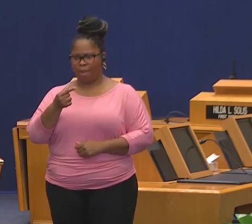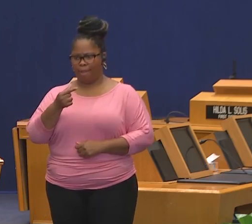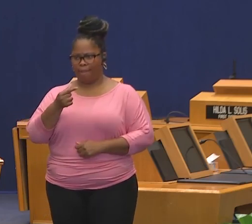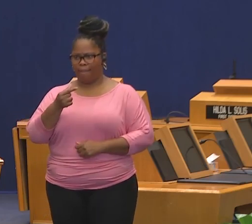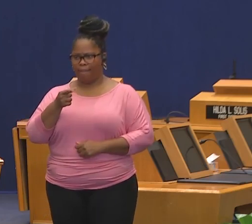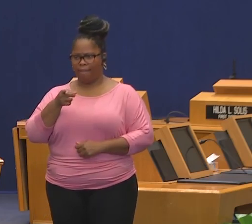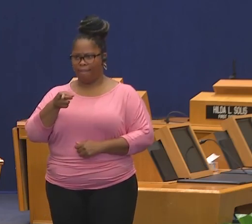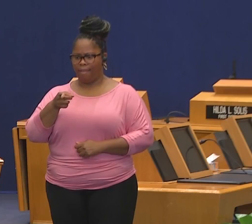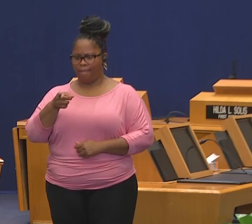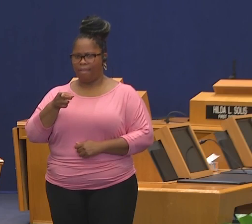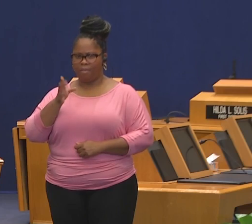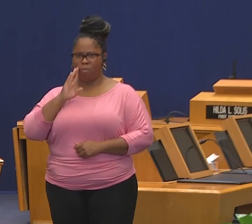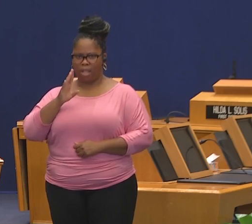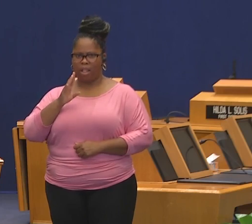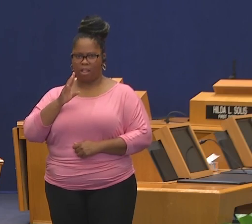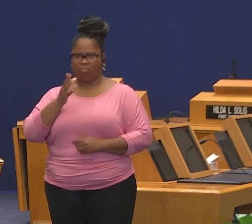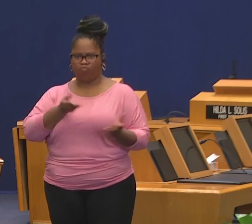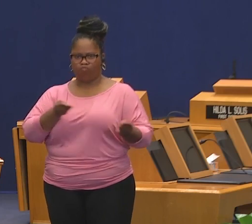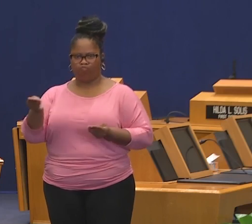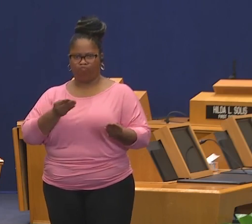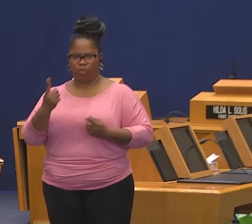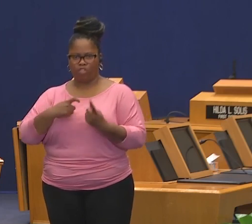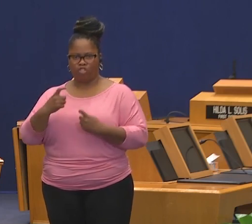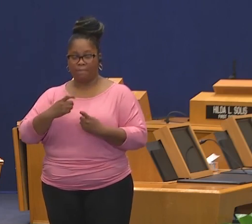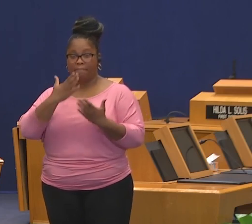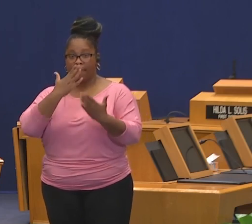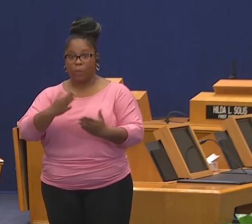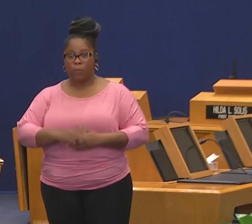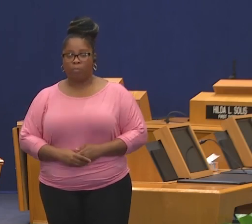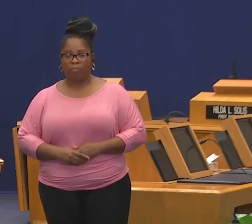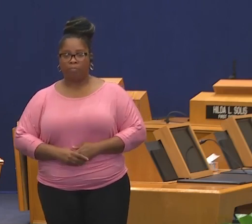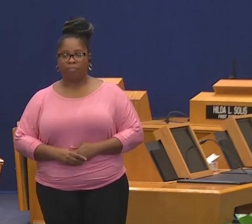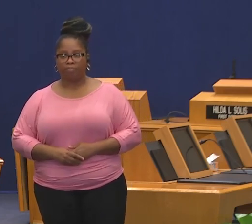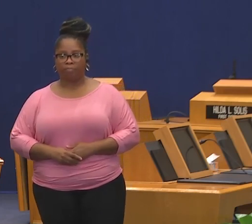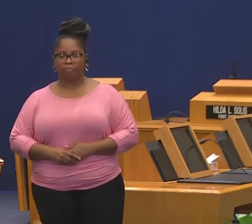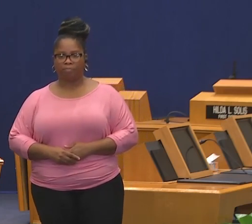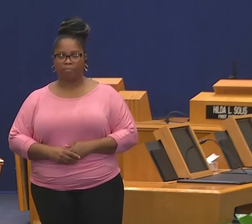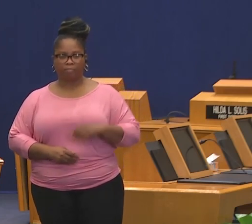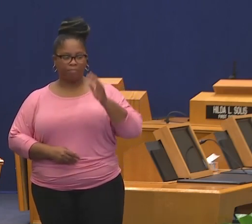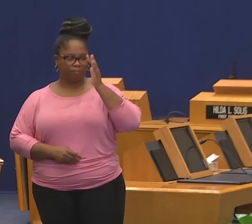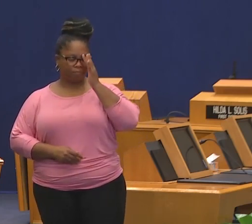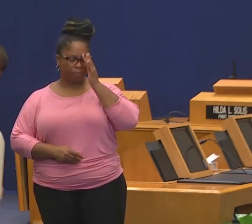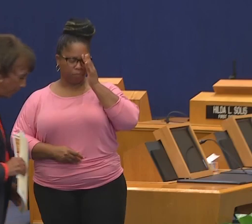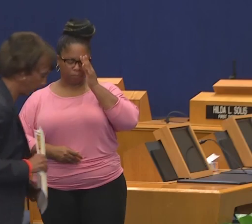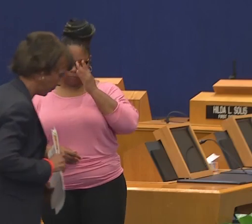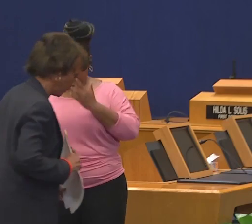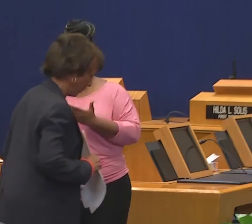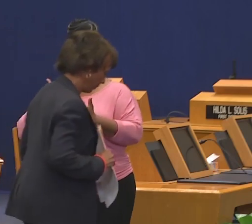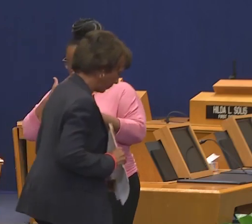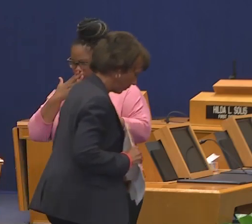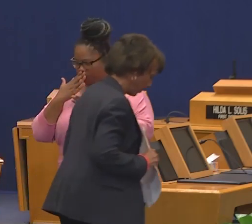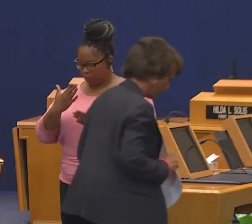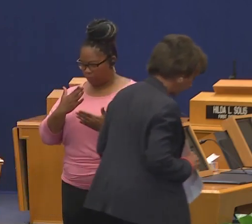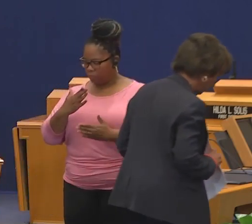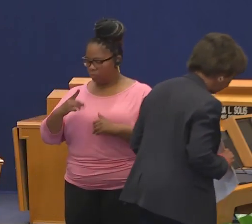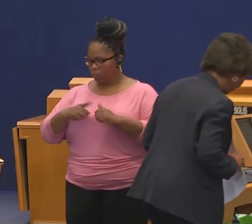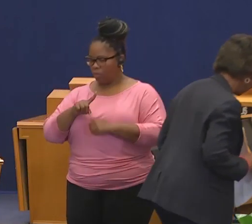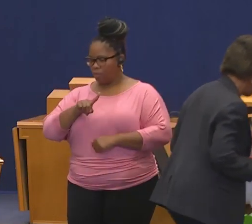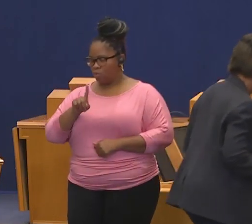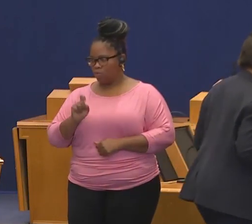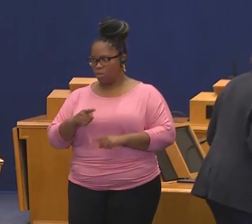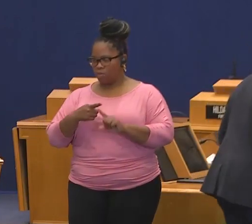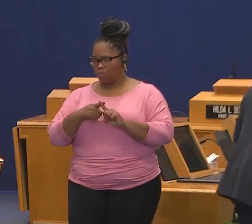will field the questions. Thank you. Thank you, ma'am. Our first question comes from the